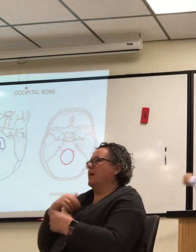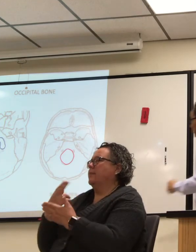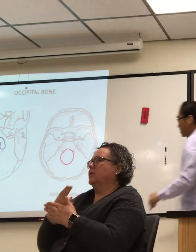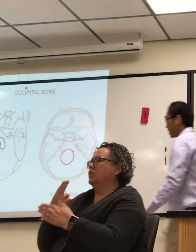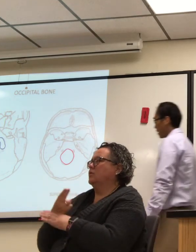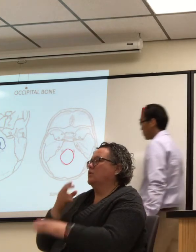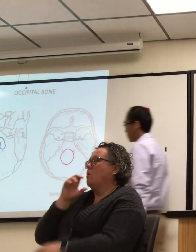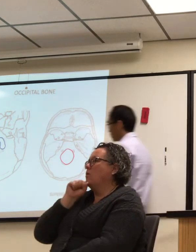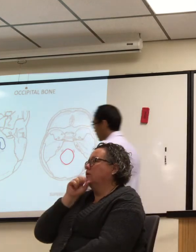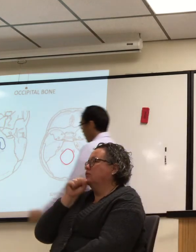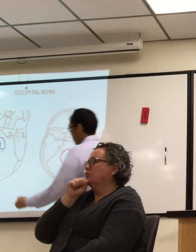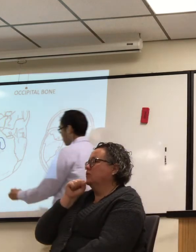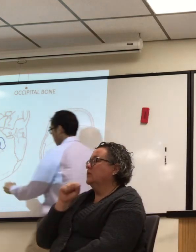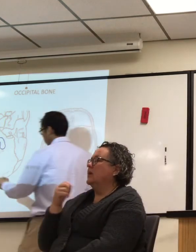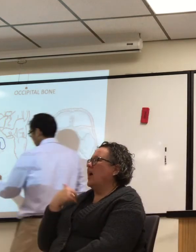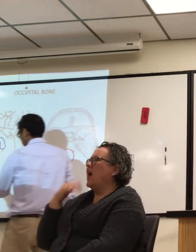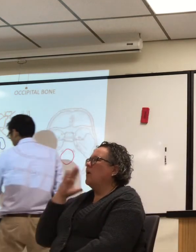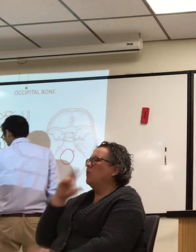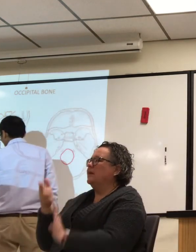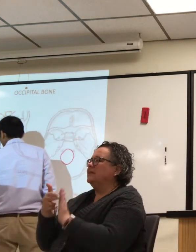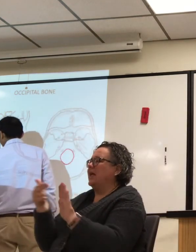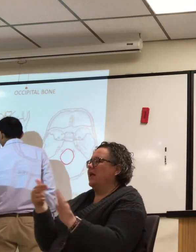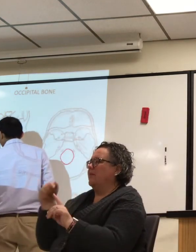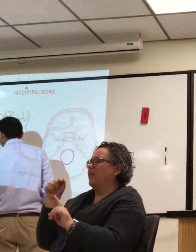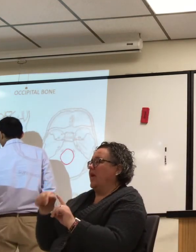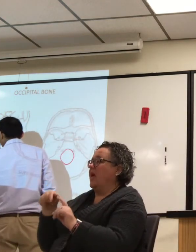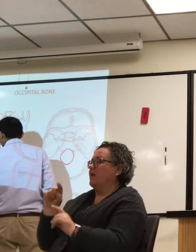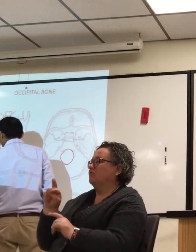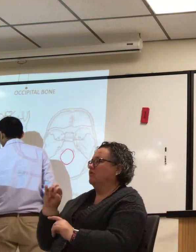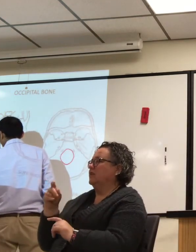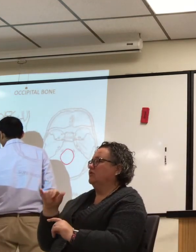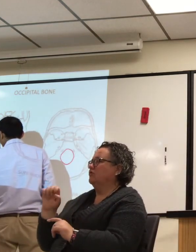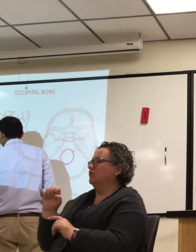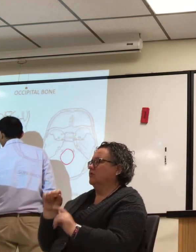I'll put the piece of tape. It's kind of this ridge right there.